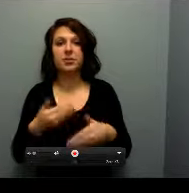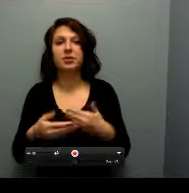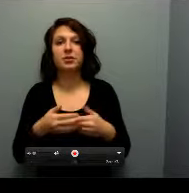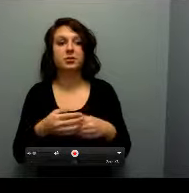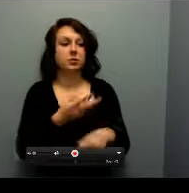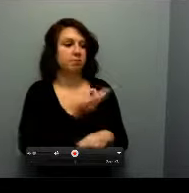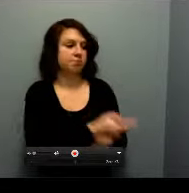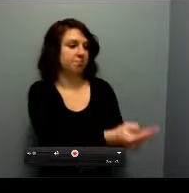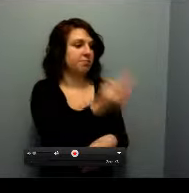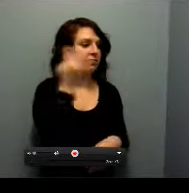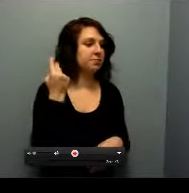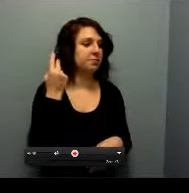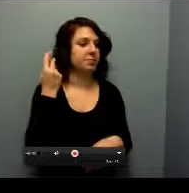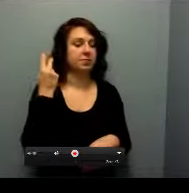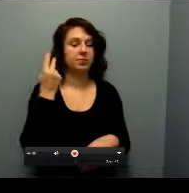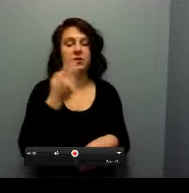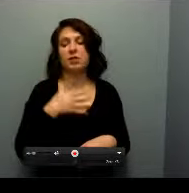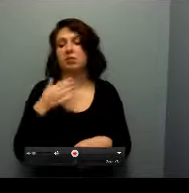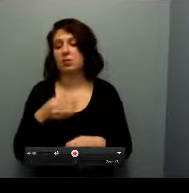backwards,